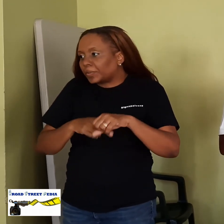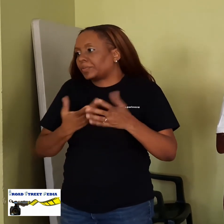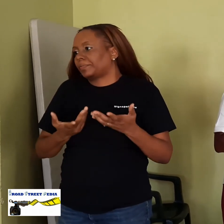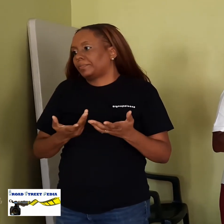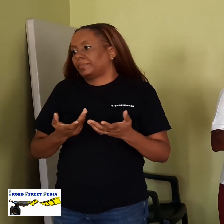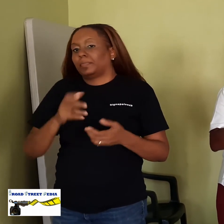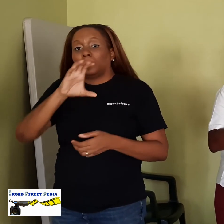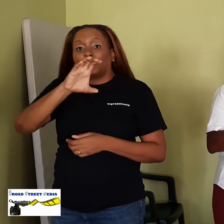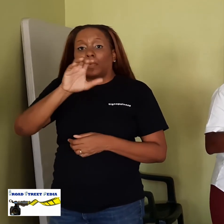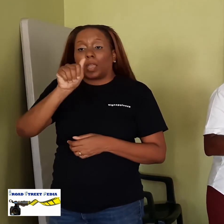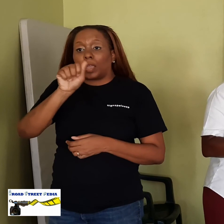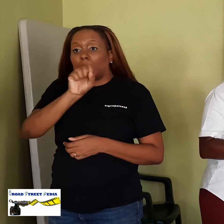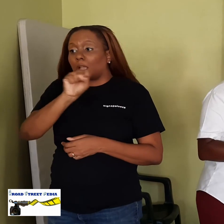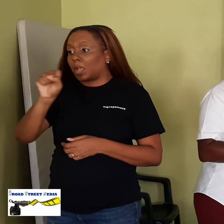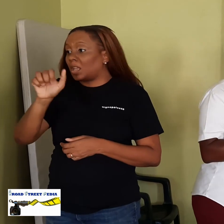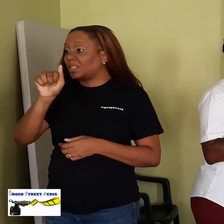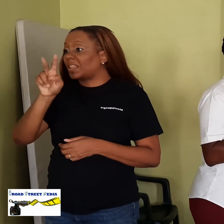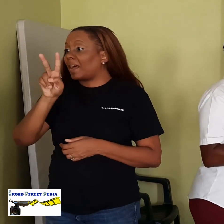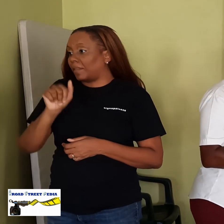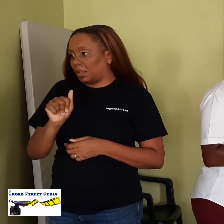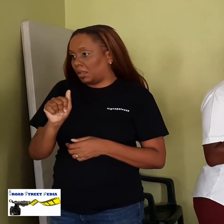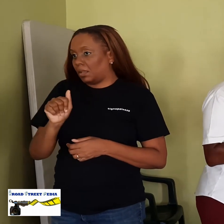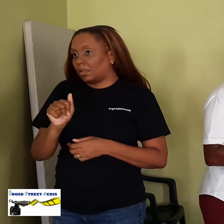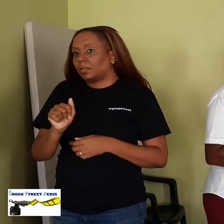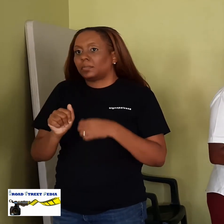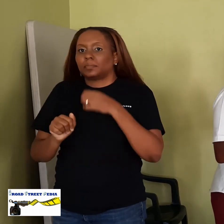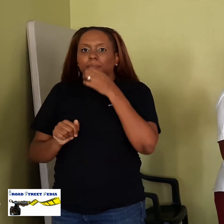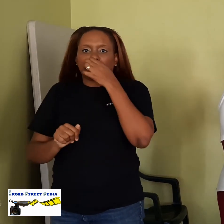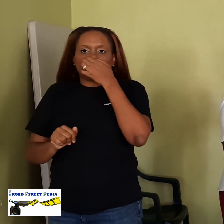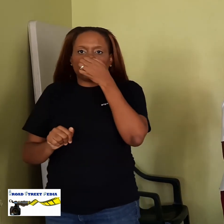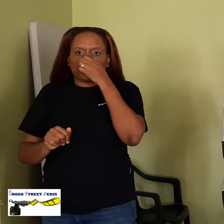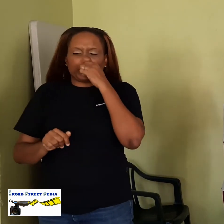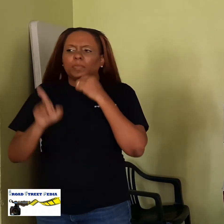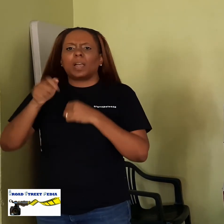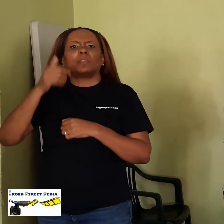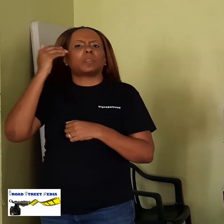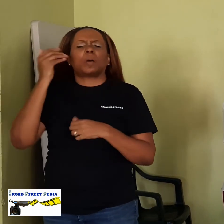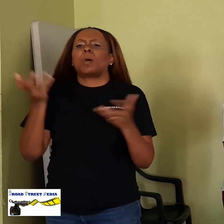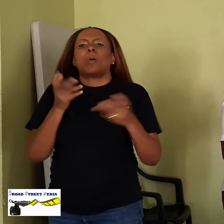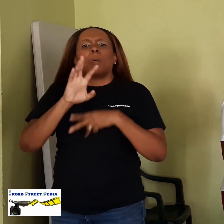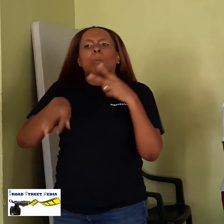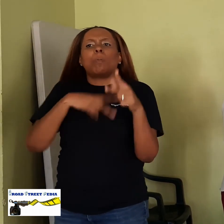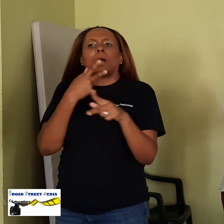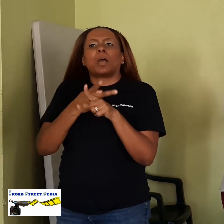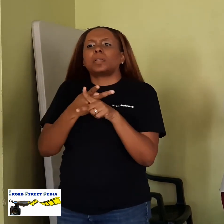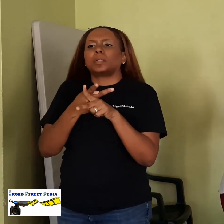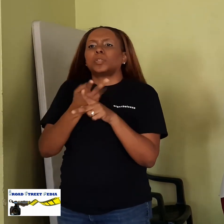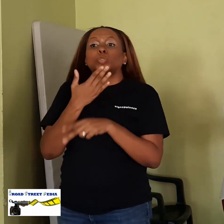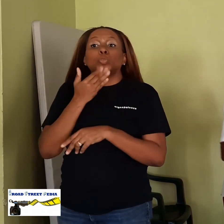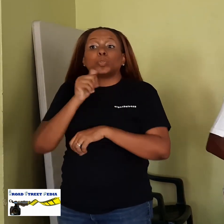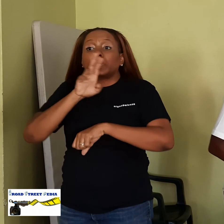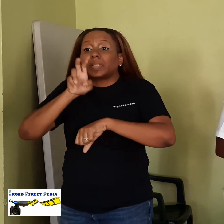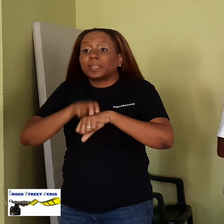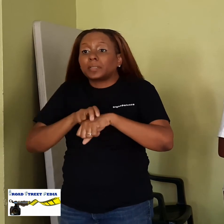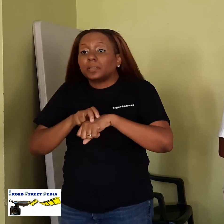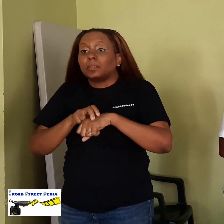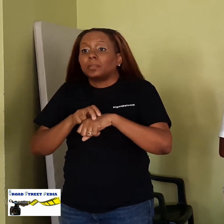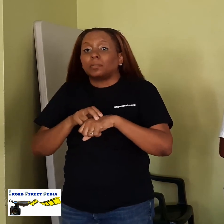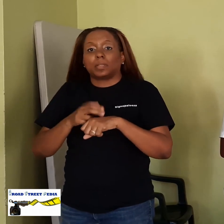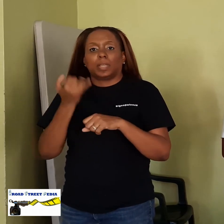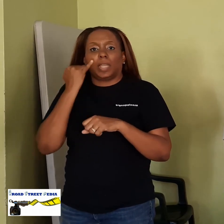know what is the characteristic of the particular variety of sweet potato or cassava. How wide does it grow in the